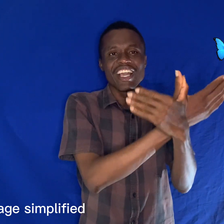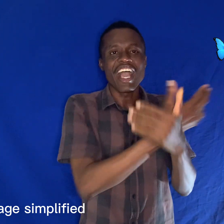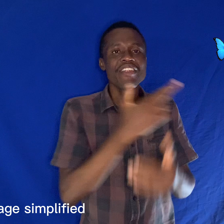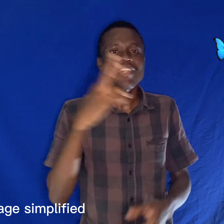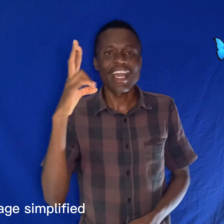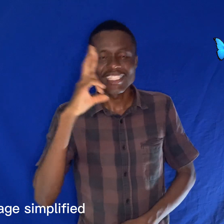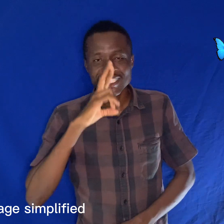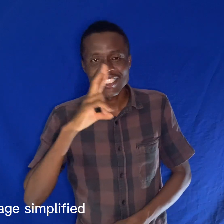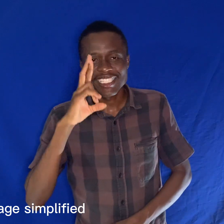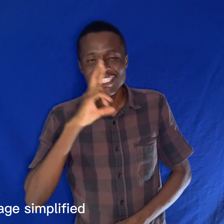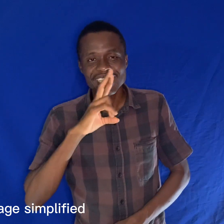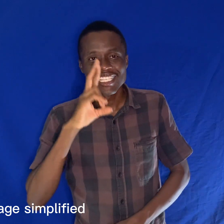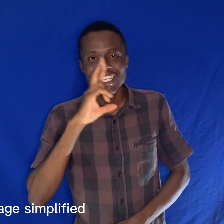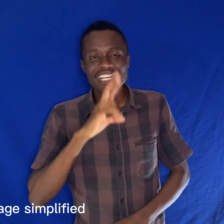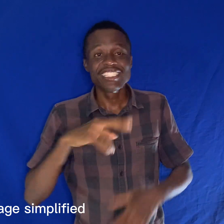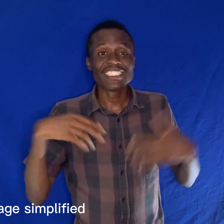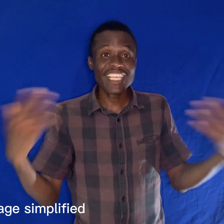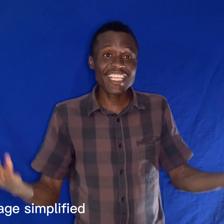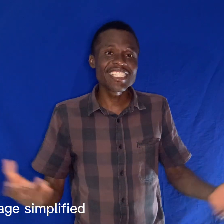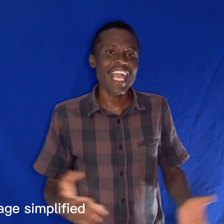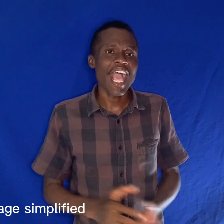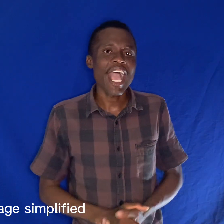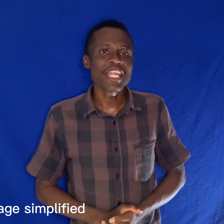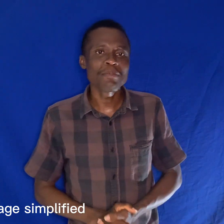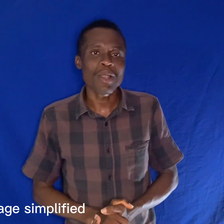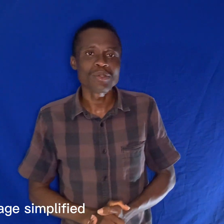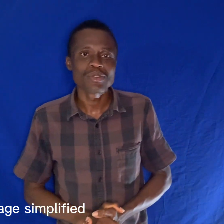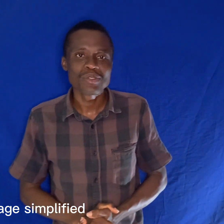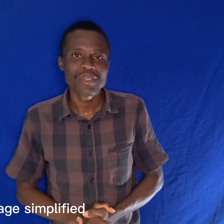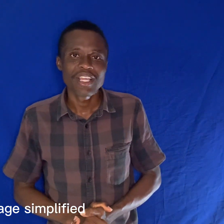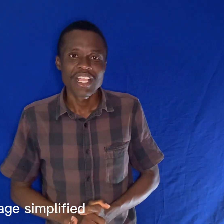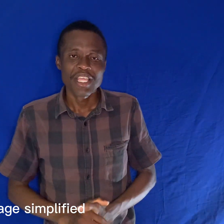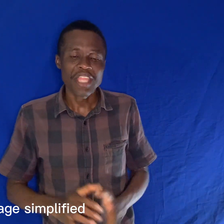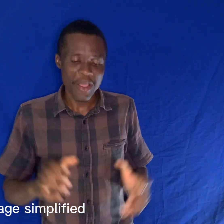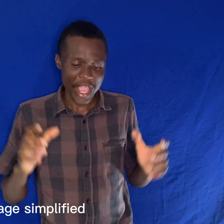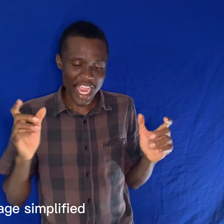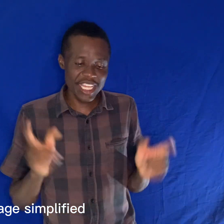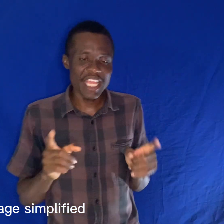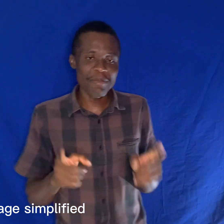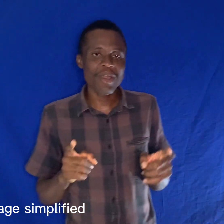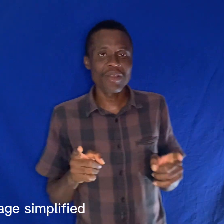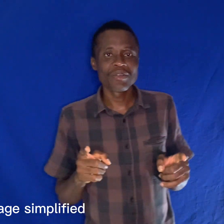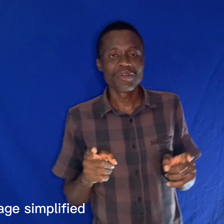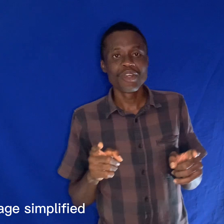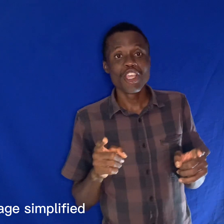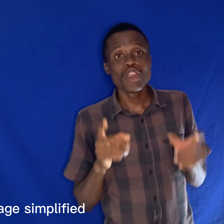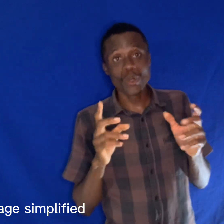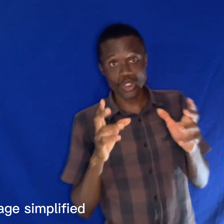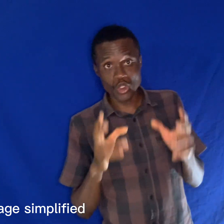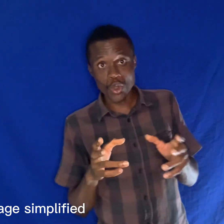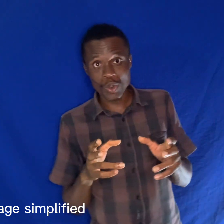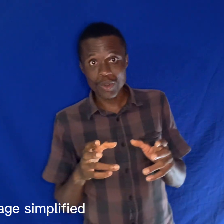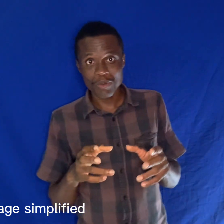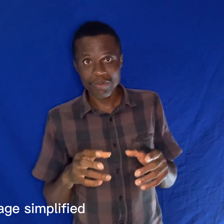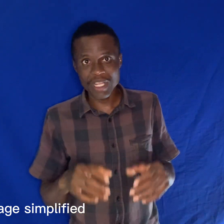And rat. These are animals. Now, any animal you want to know,